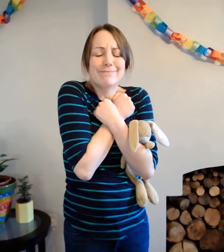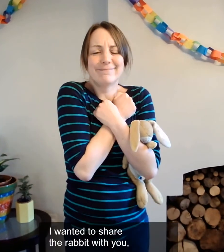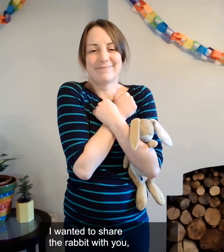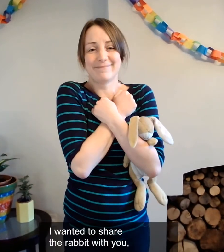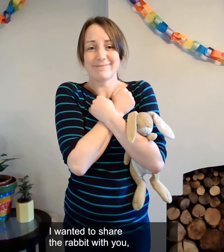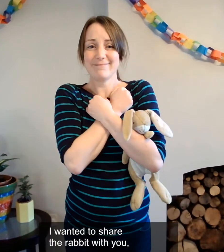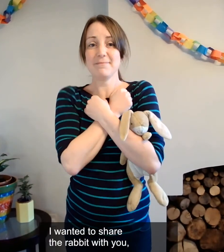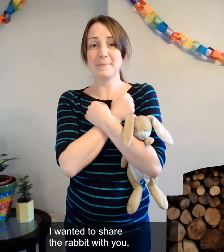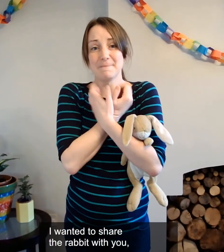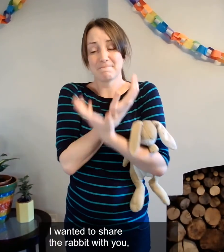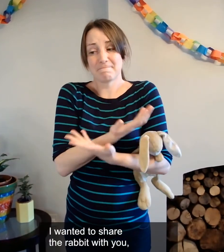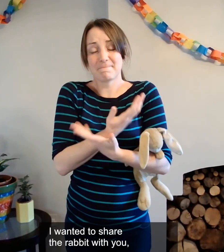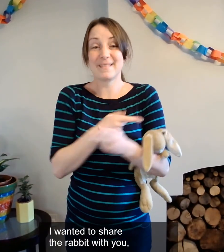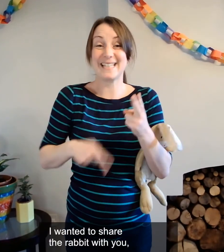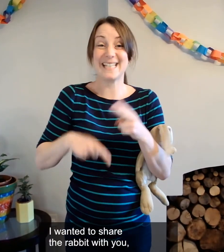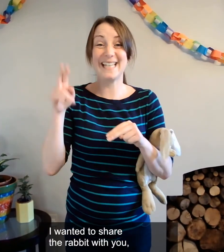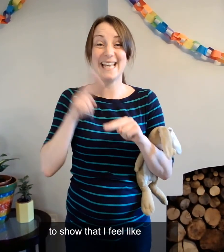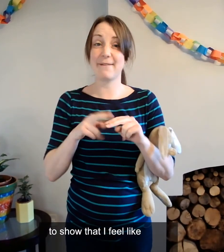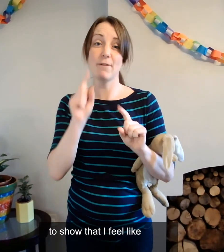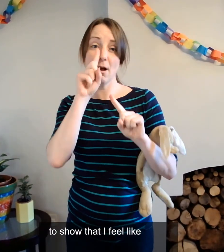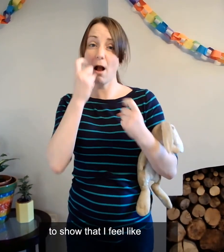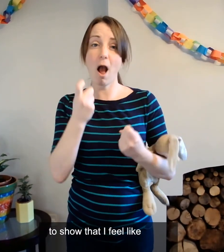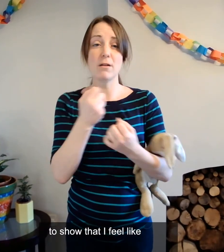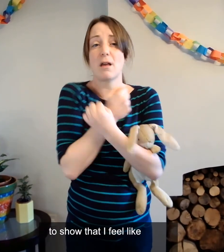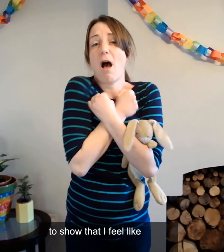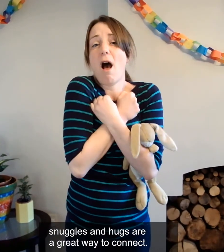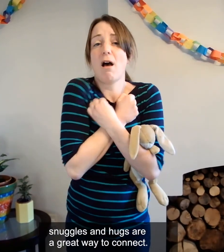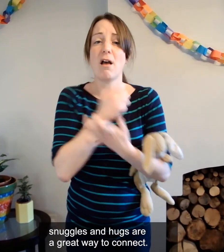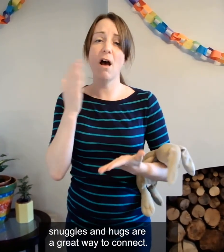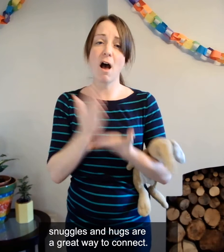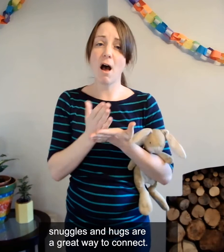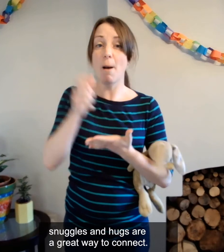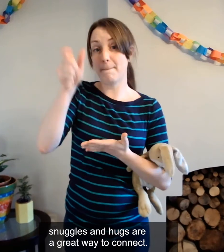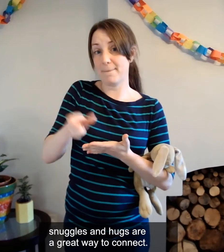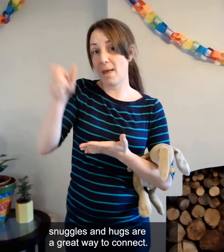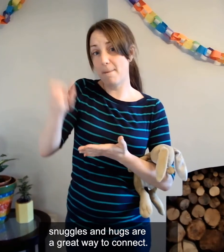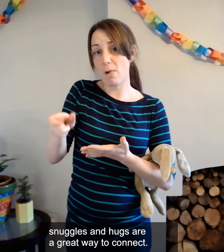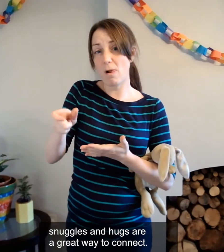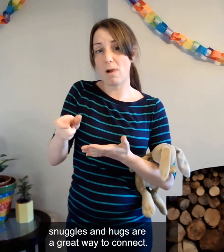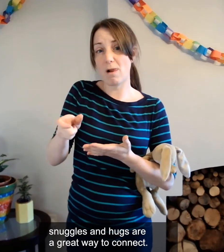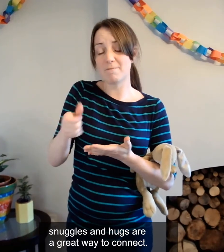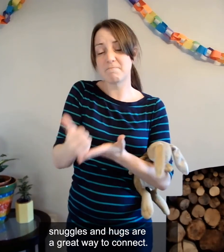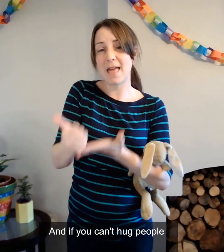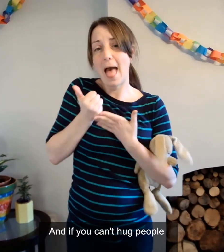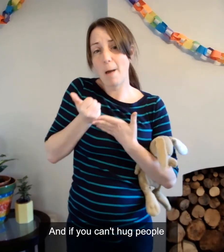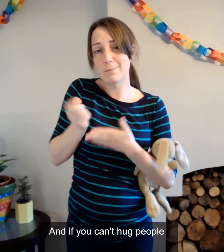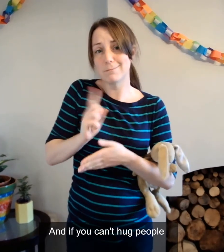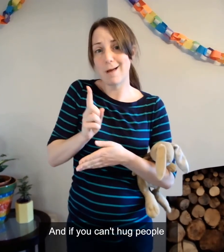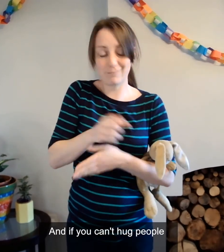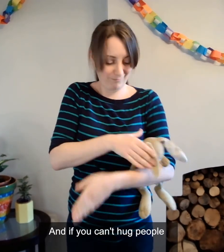I wanted to share the rabbit with you to show that I feel like snuggles and hugs are a great way to connect. And if you can't hug people,